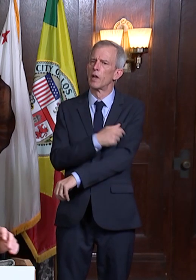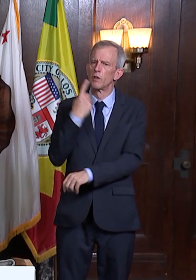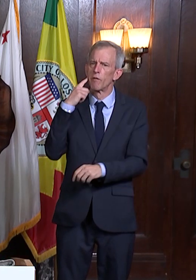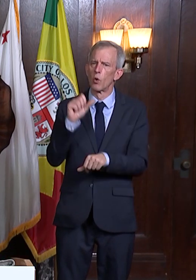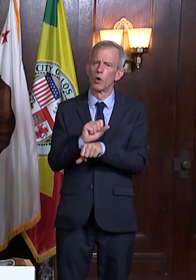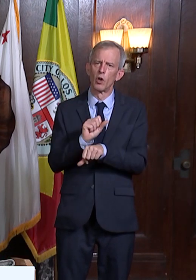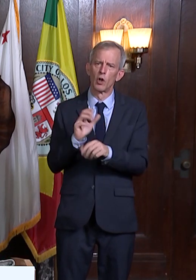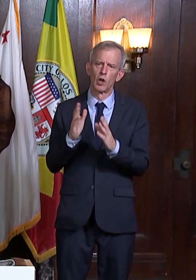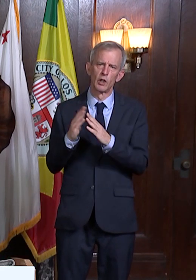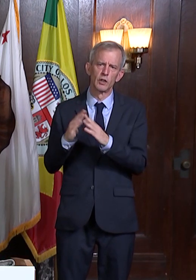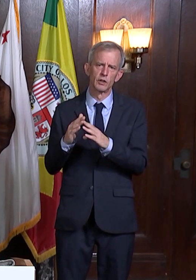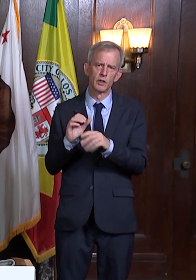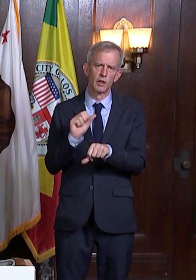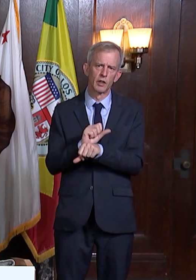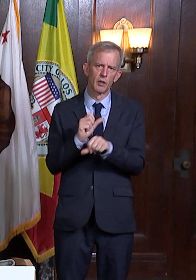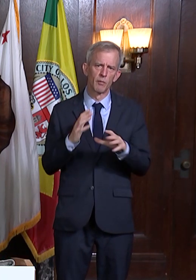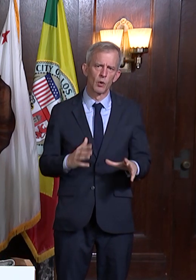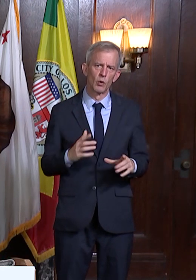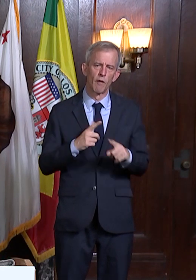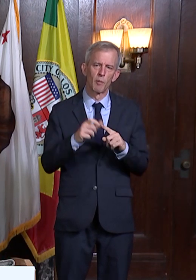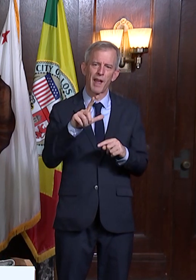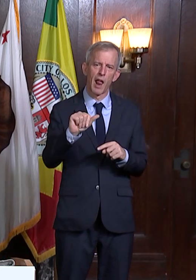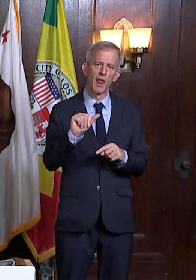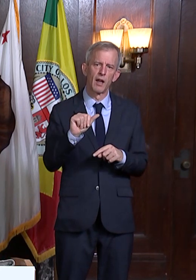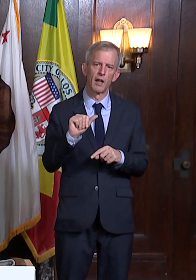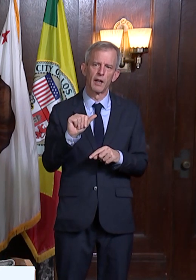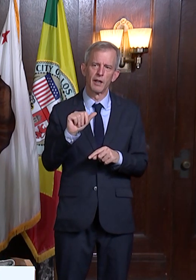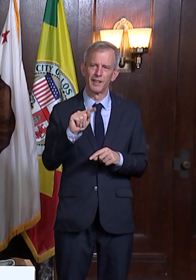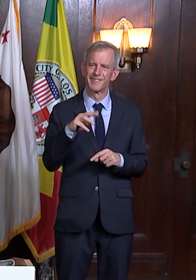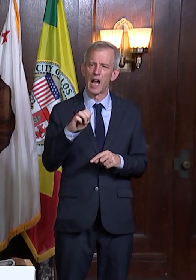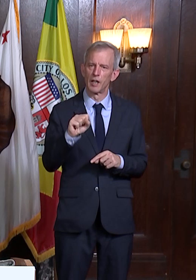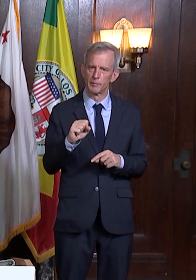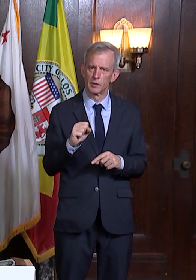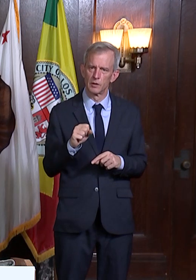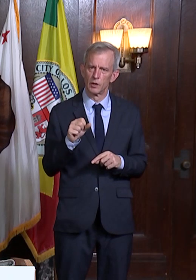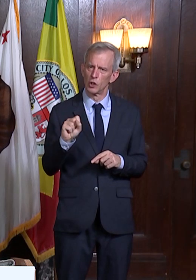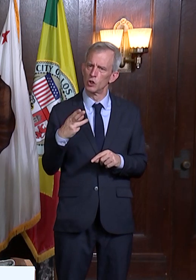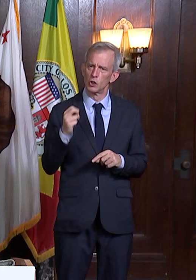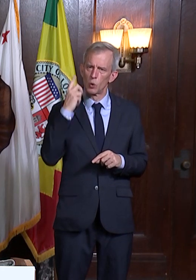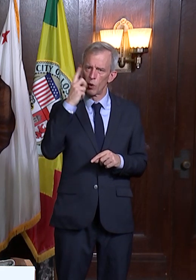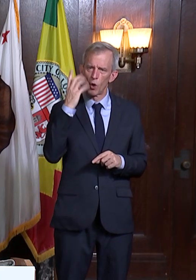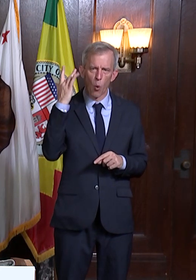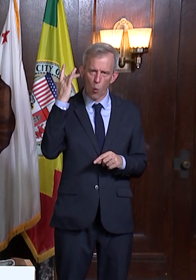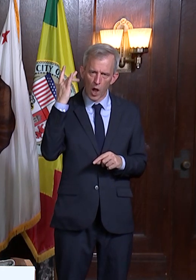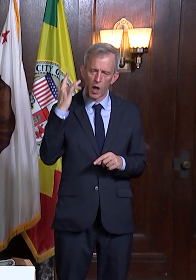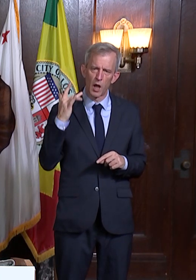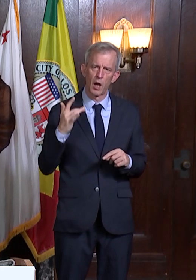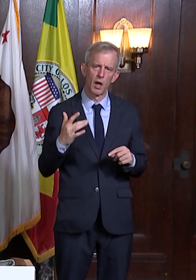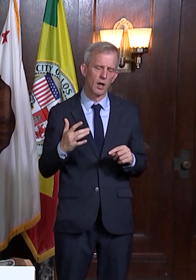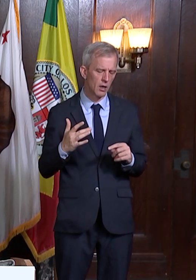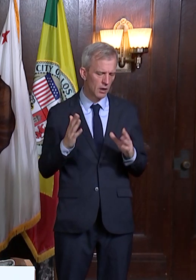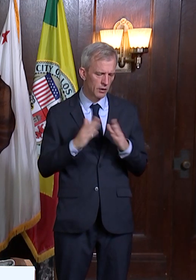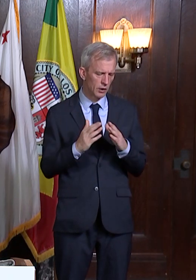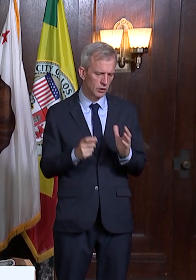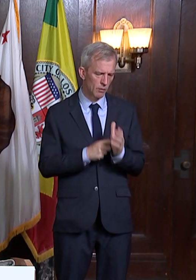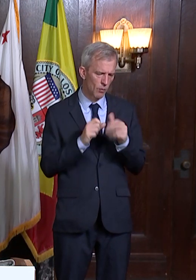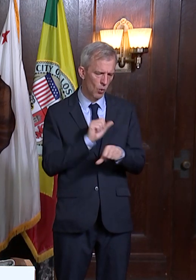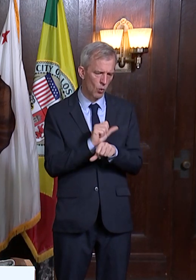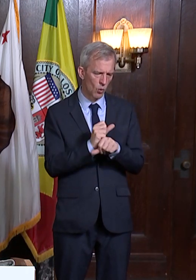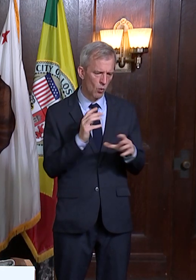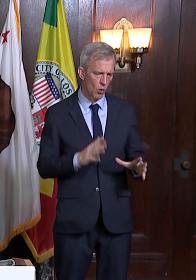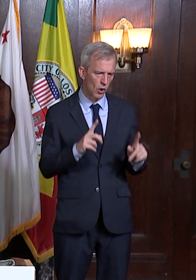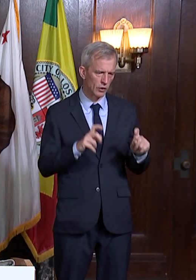from Emily Alpert Reyes of the LA Times. Yep. She's wondering, why did the city require employee testing to be done through its